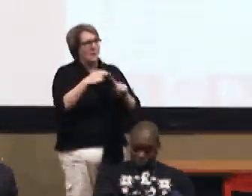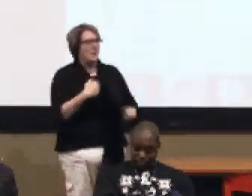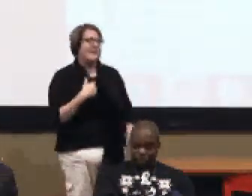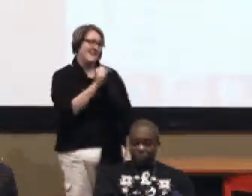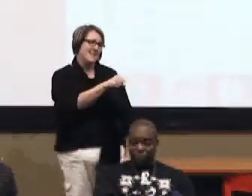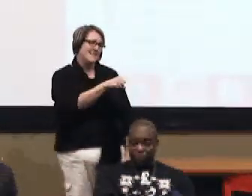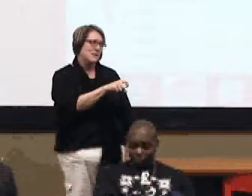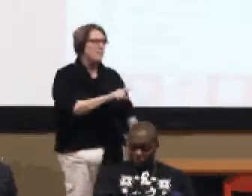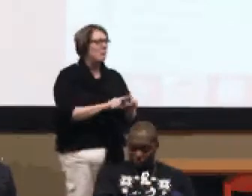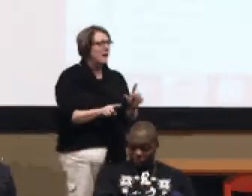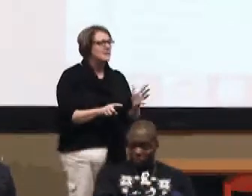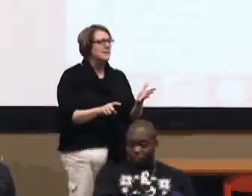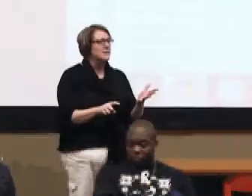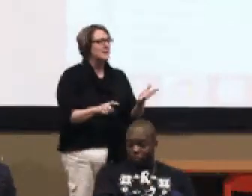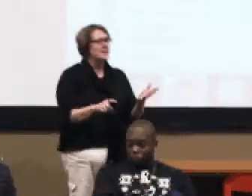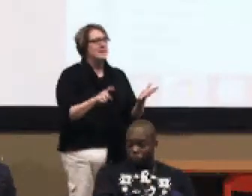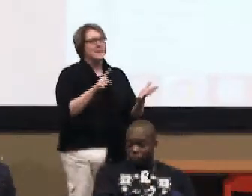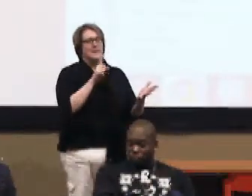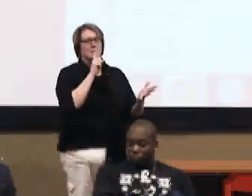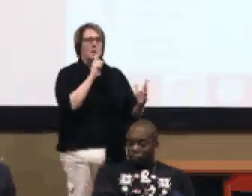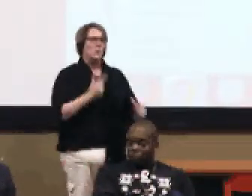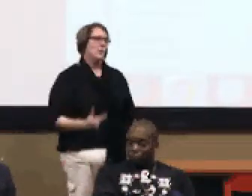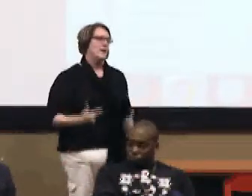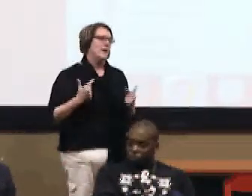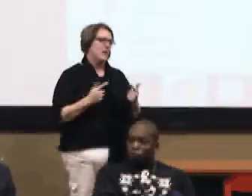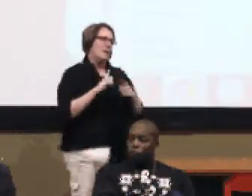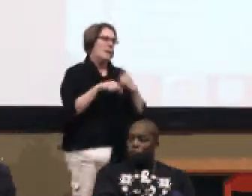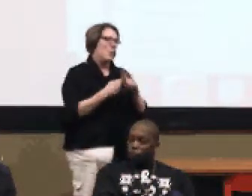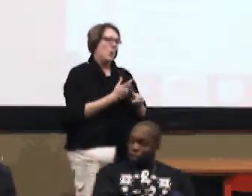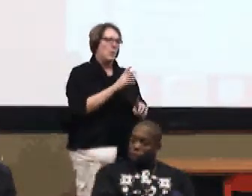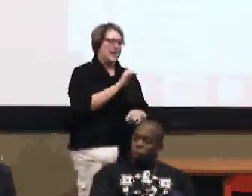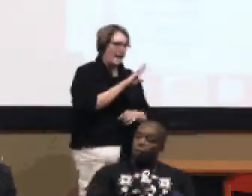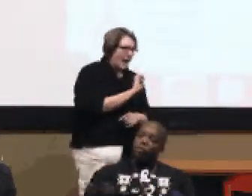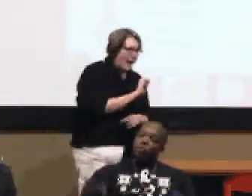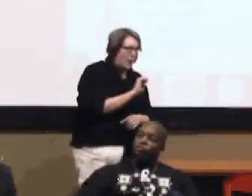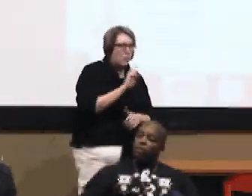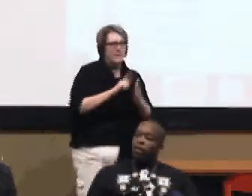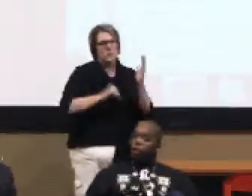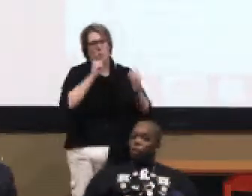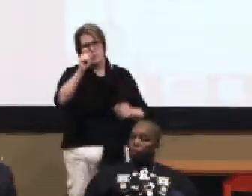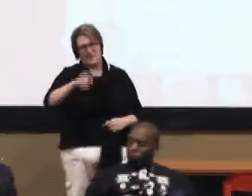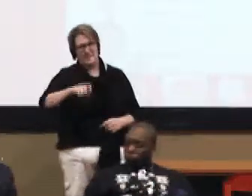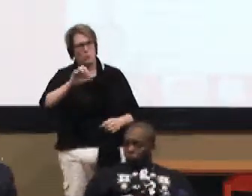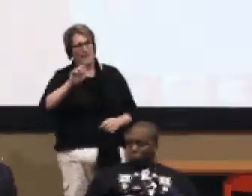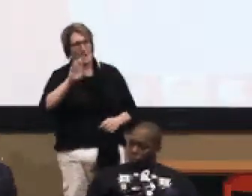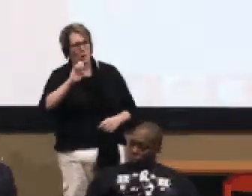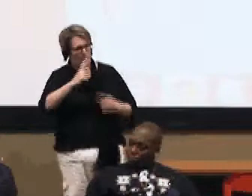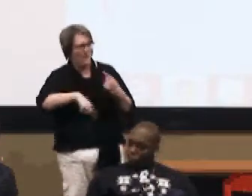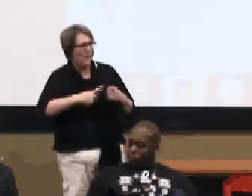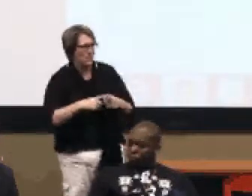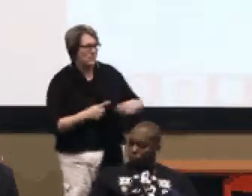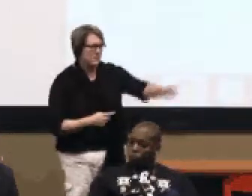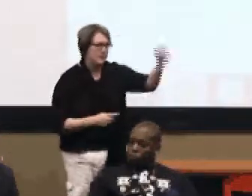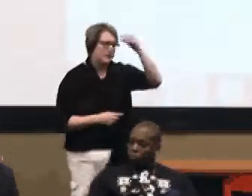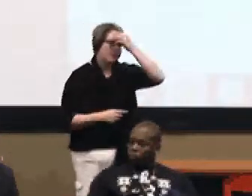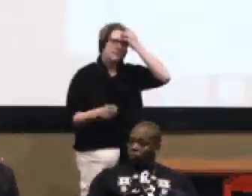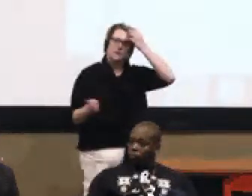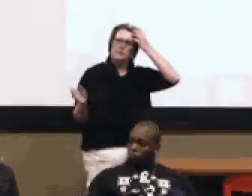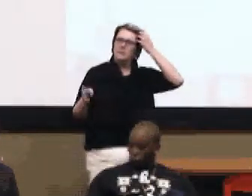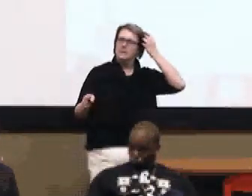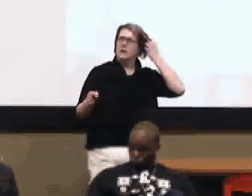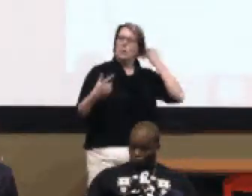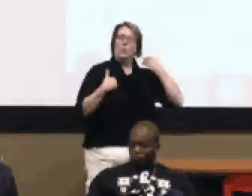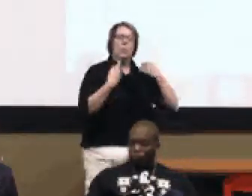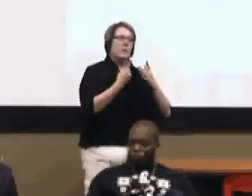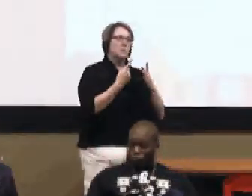I don't. It's just let's be real about what we need to care about, what we don't need to care about. And I think there's lots of ways to differentiate